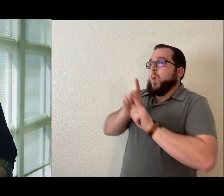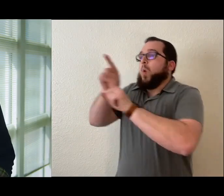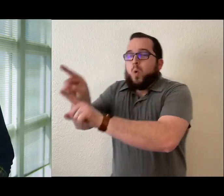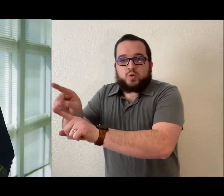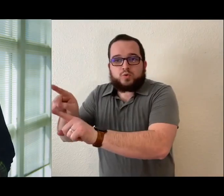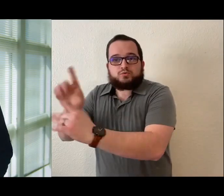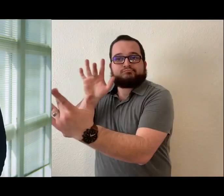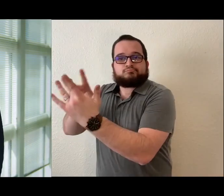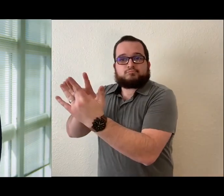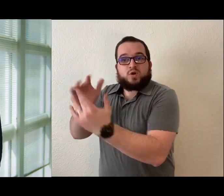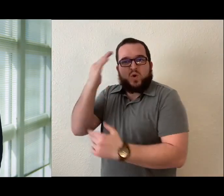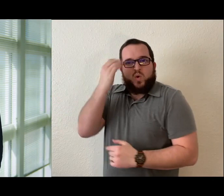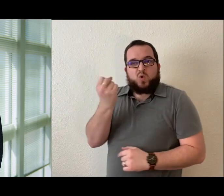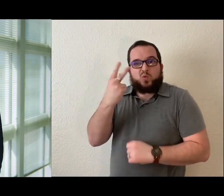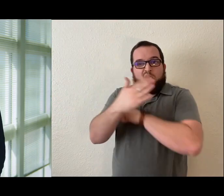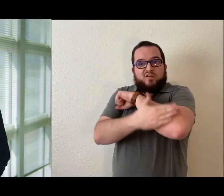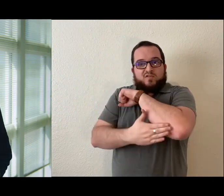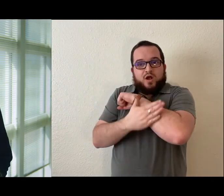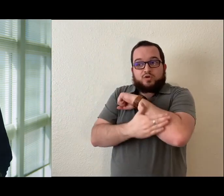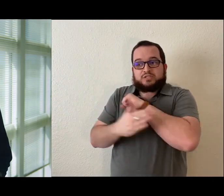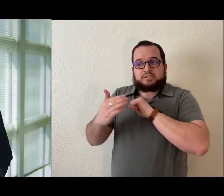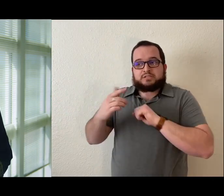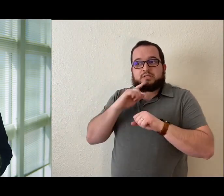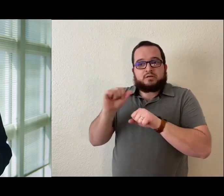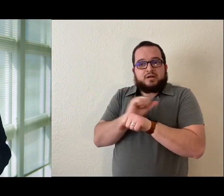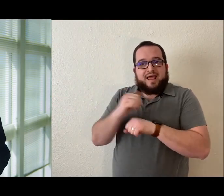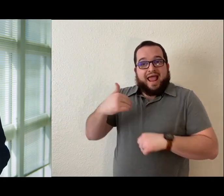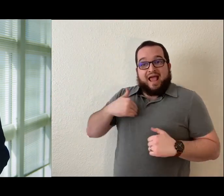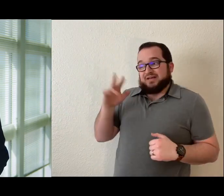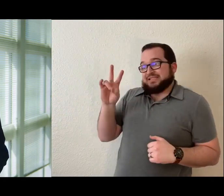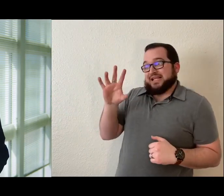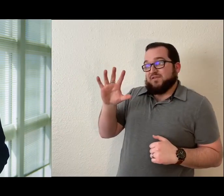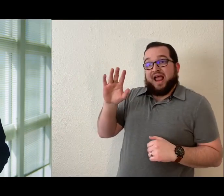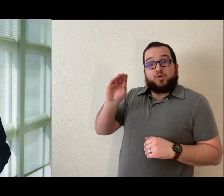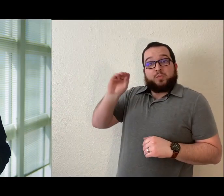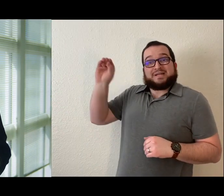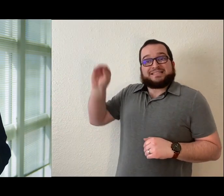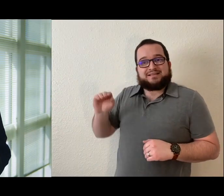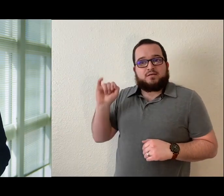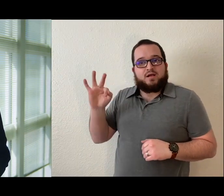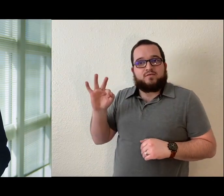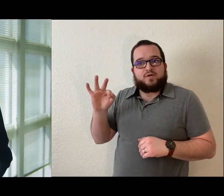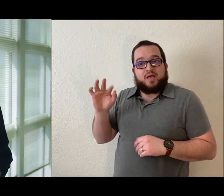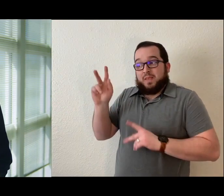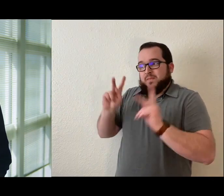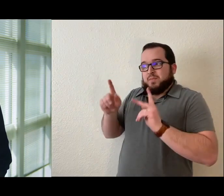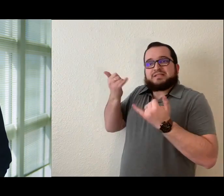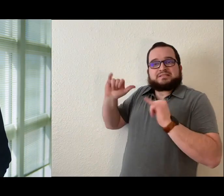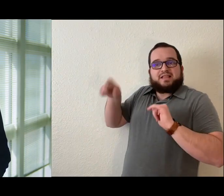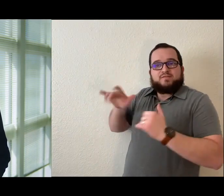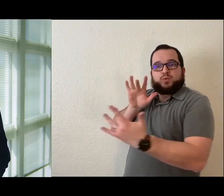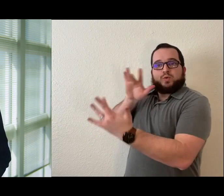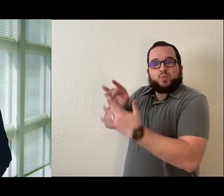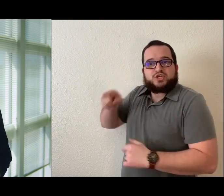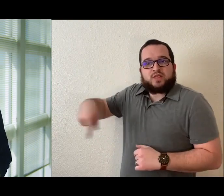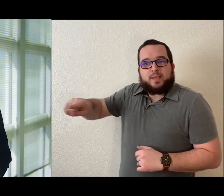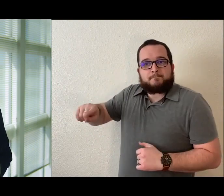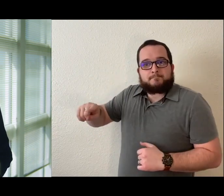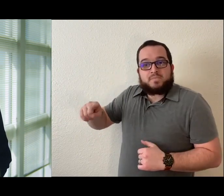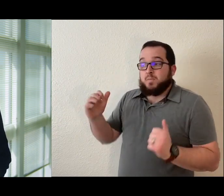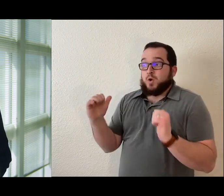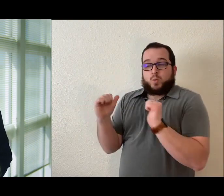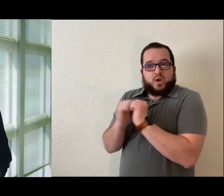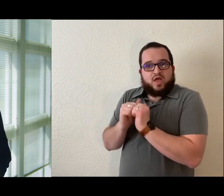most difficult places to reach. Did you know that there are 12 countries on earth that represent 75% of the